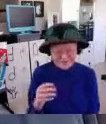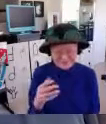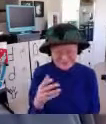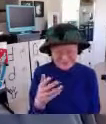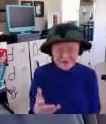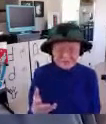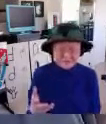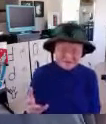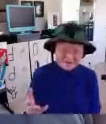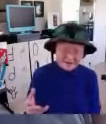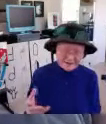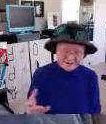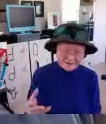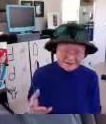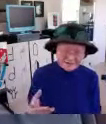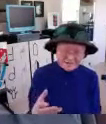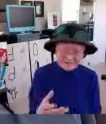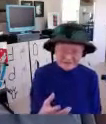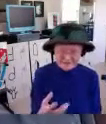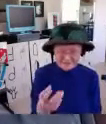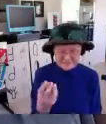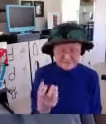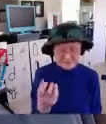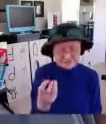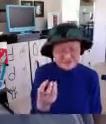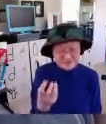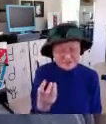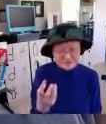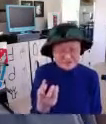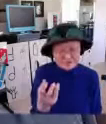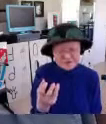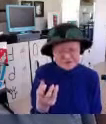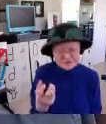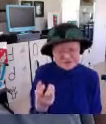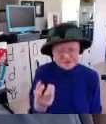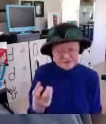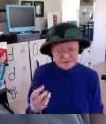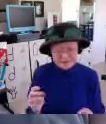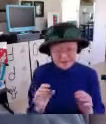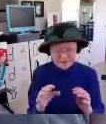comment about how sign writing itself is a really visual writing system. It's like